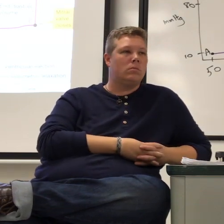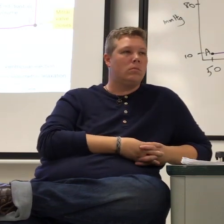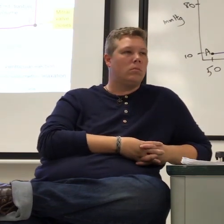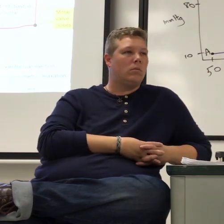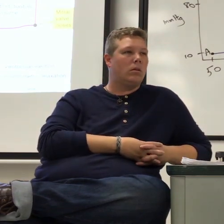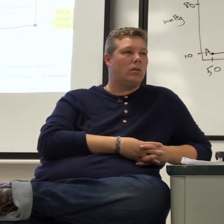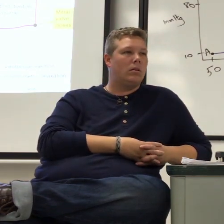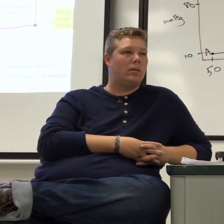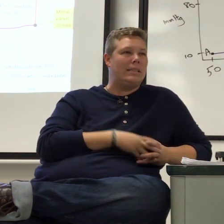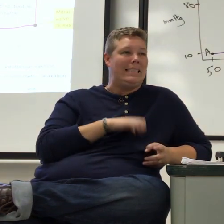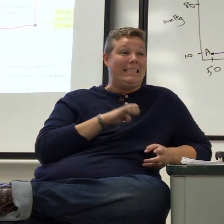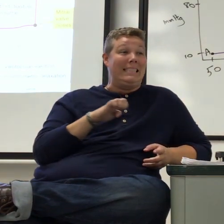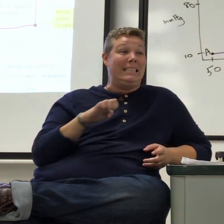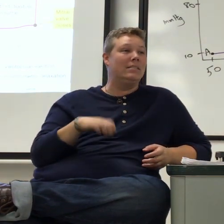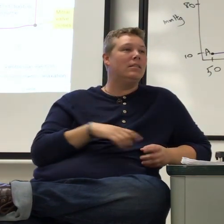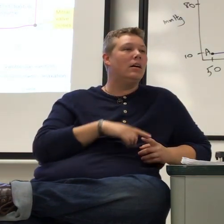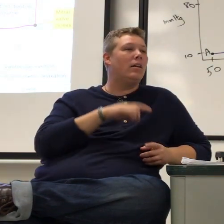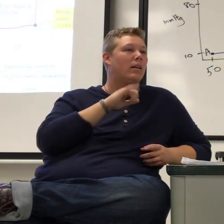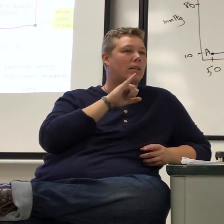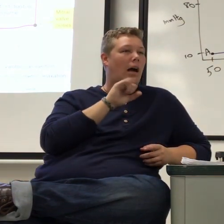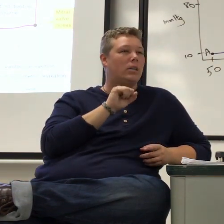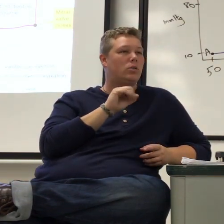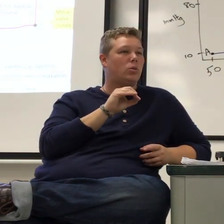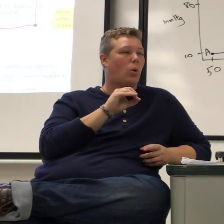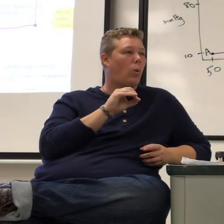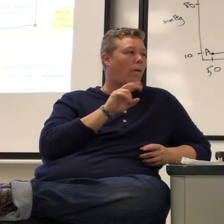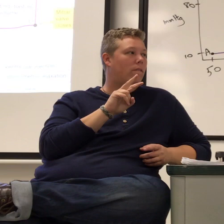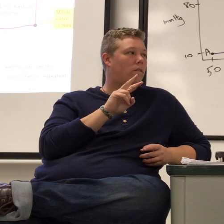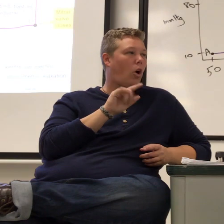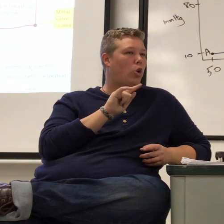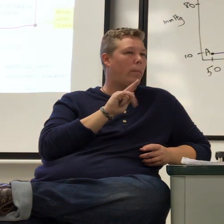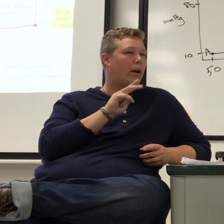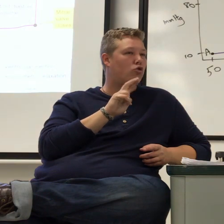This is isovolumetric ventricular contraction.